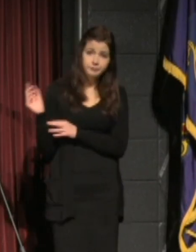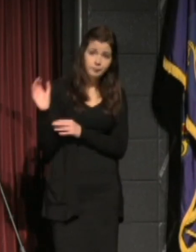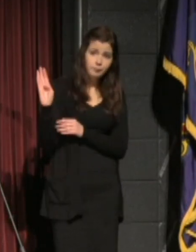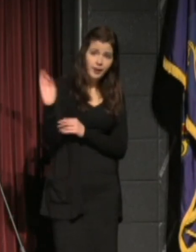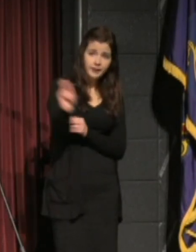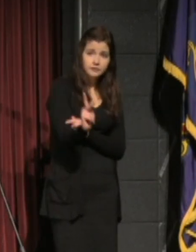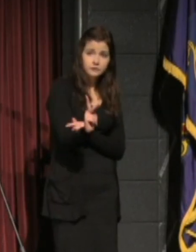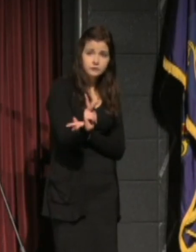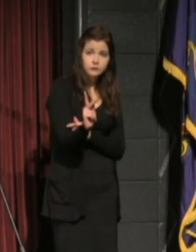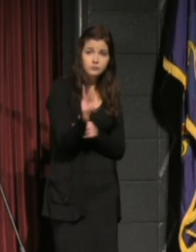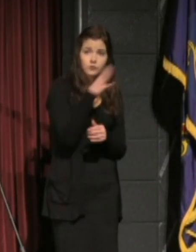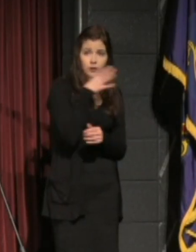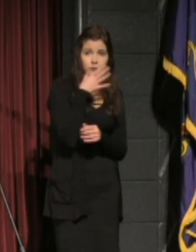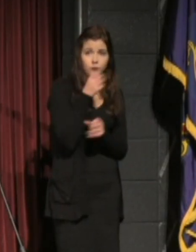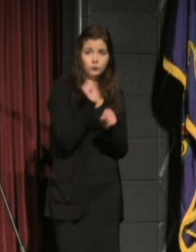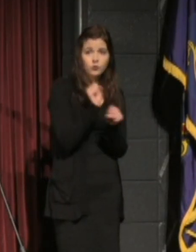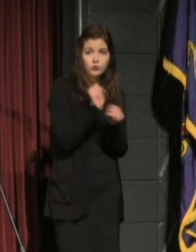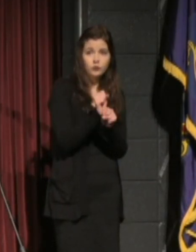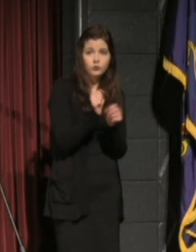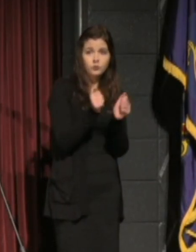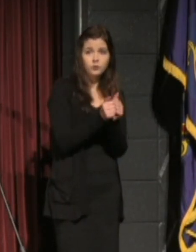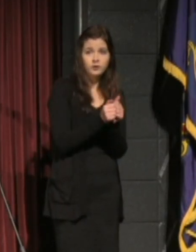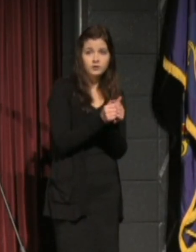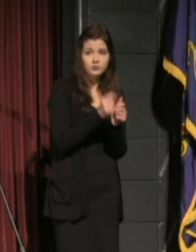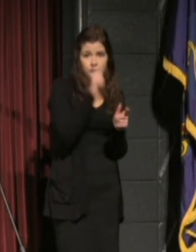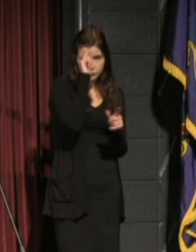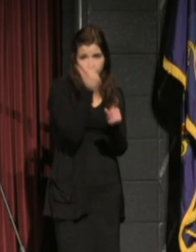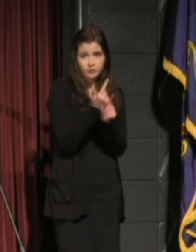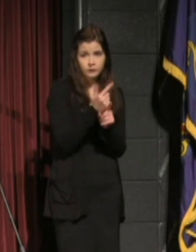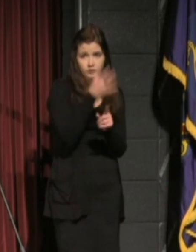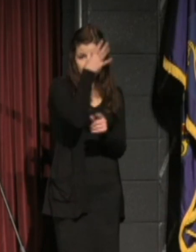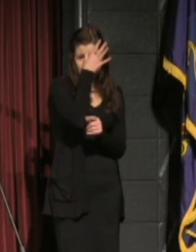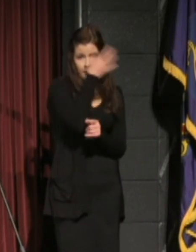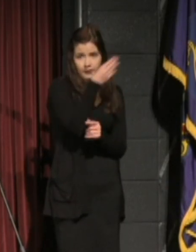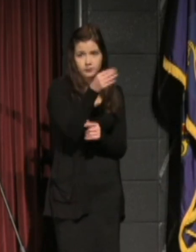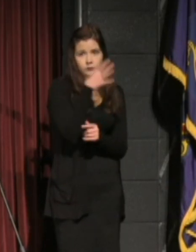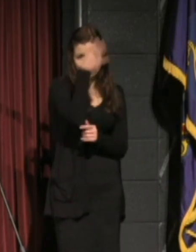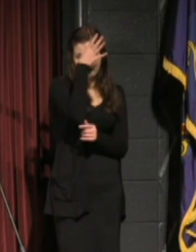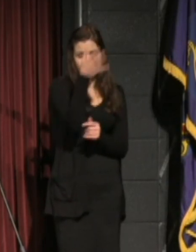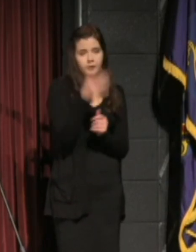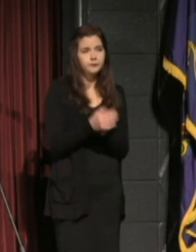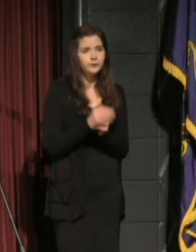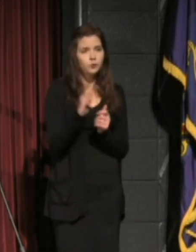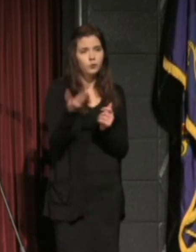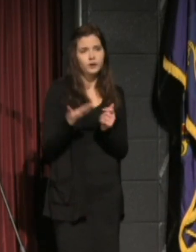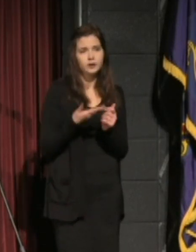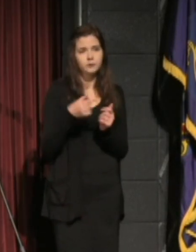working with his brother, his father, and his grandpa. Please welcome Quentin Sears.